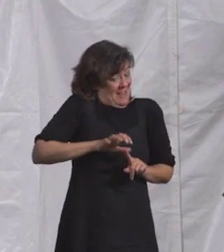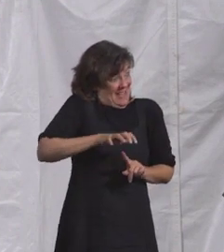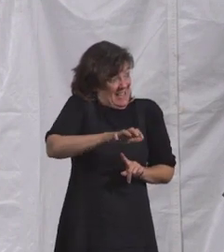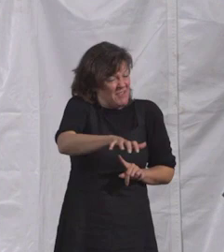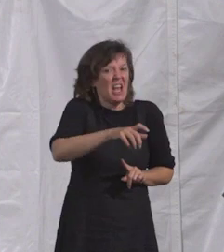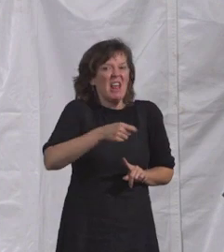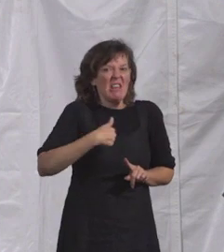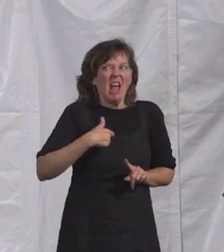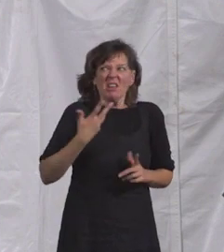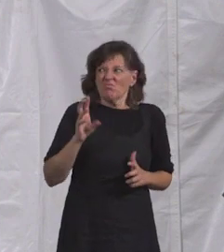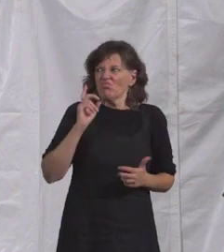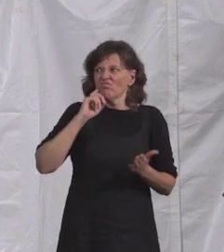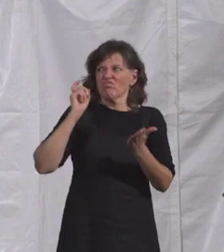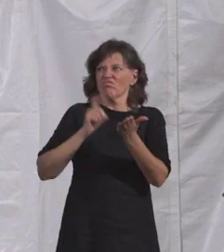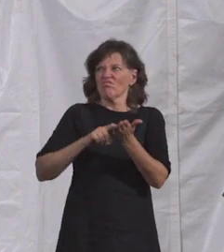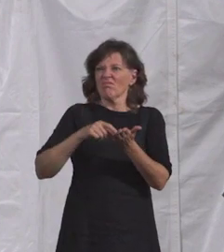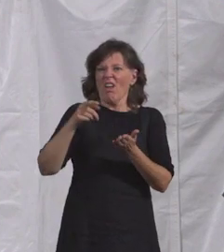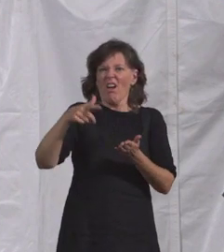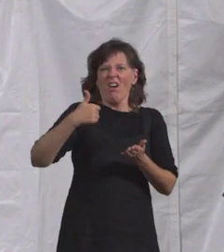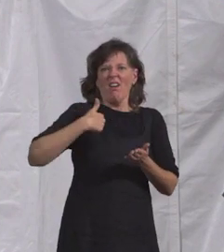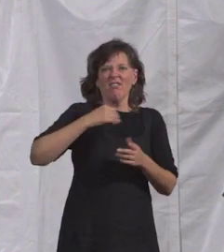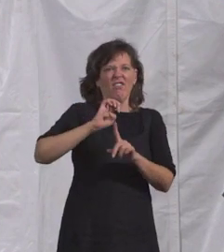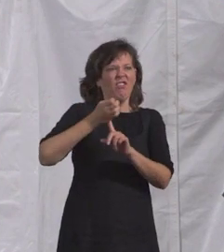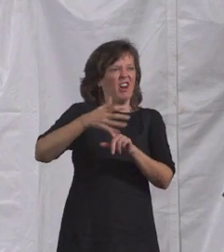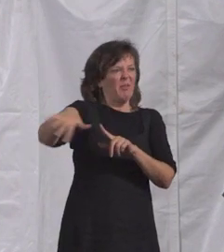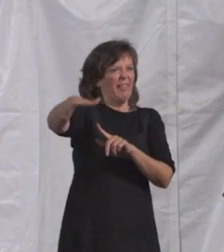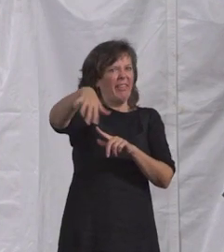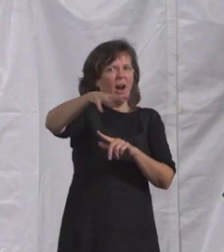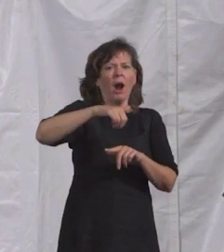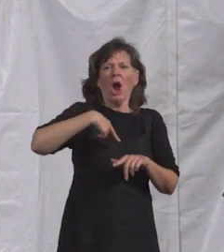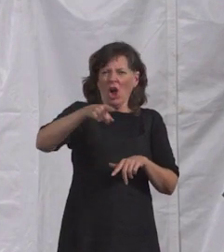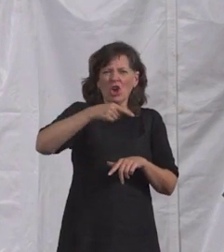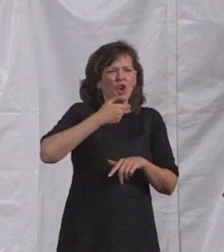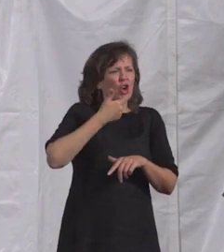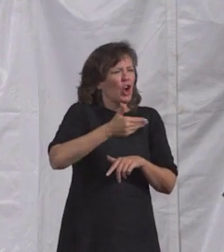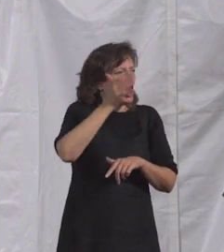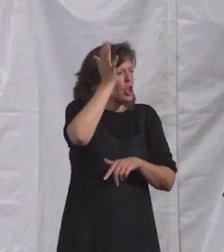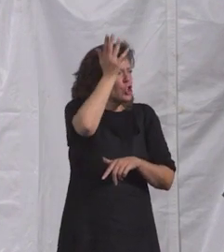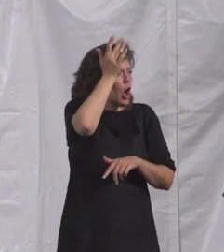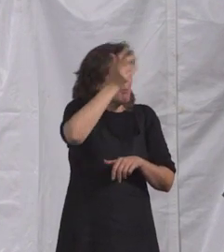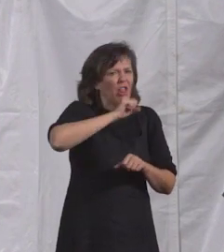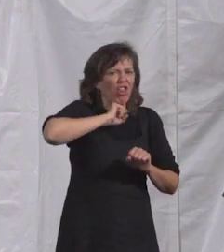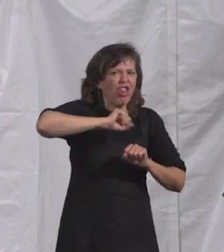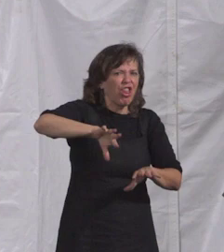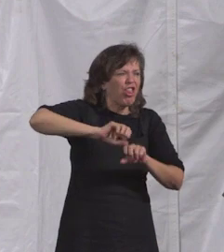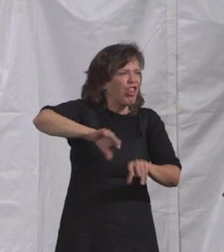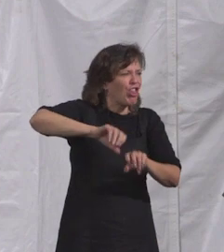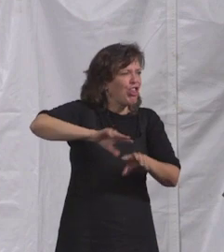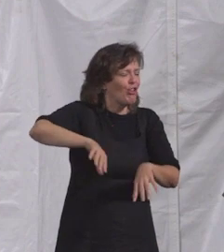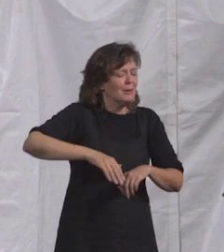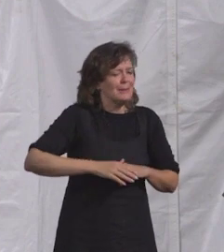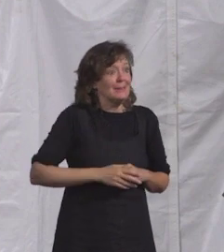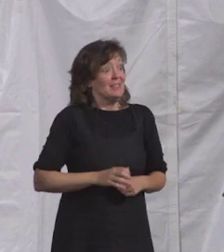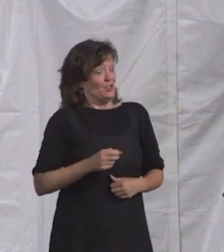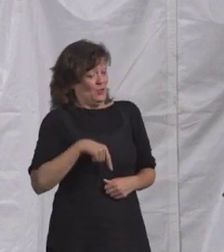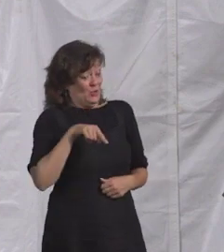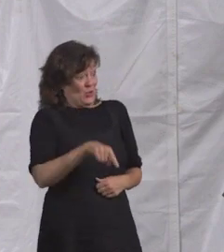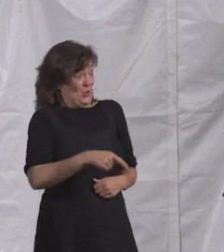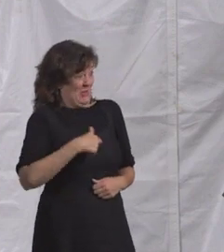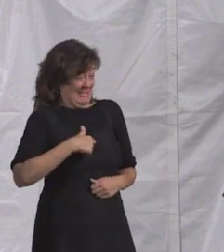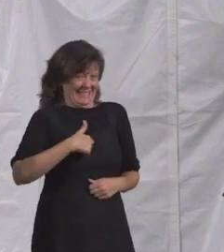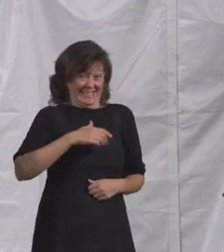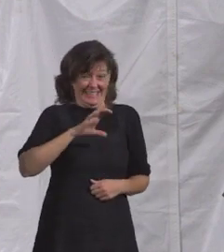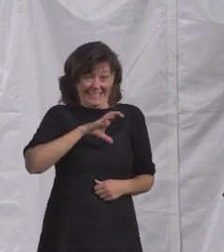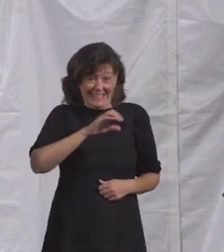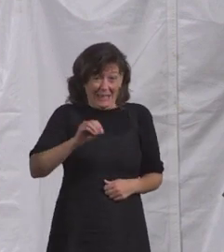and that that would be a good place to dump waste. And all of that waste went down to that pool. And our parents told us that if we touched it, it would